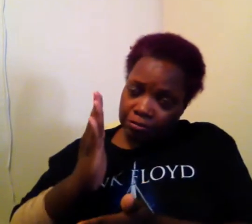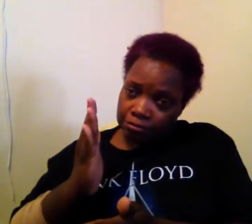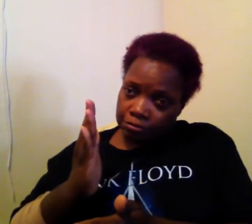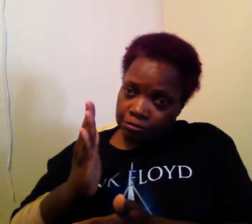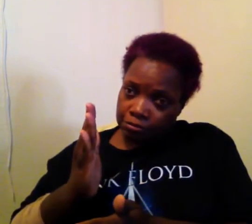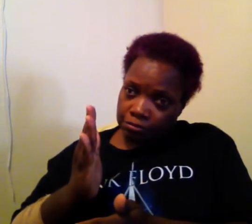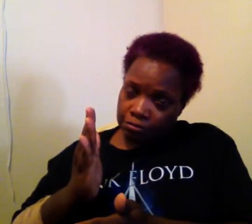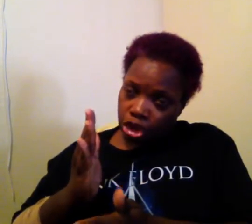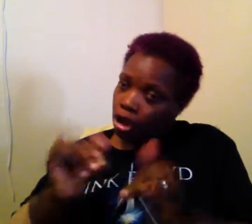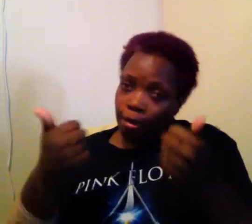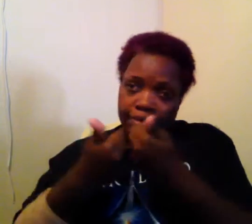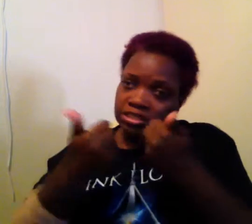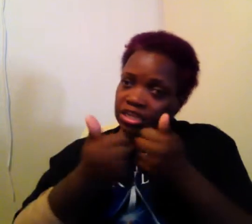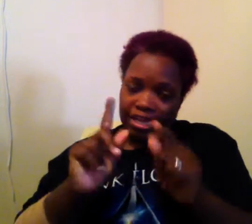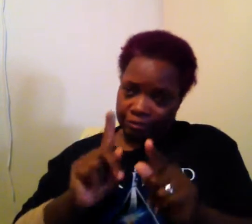I'm like, okay.